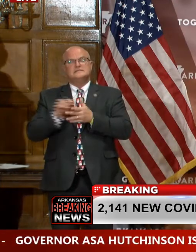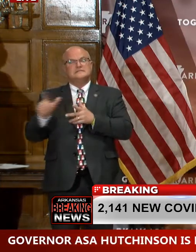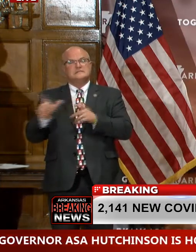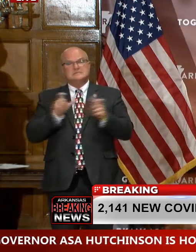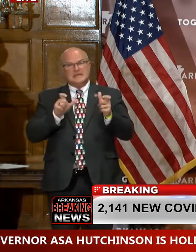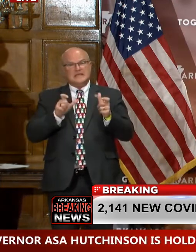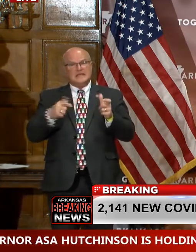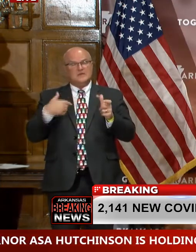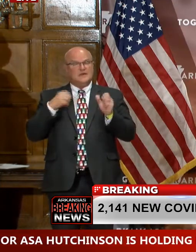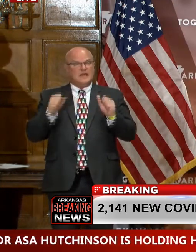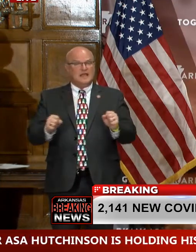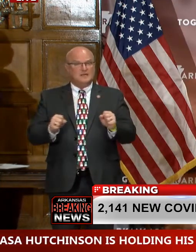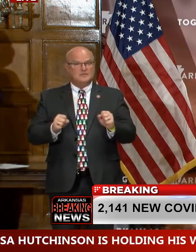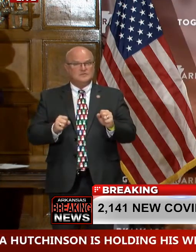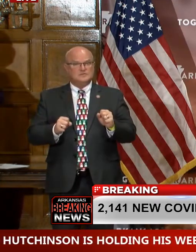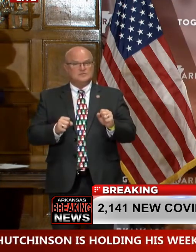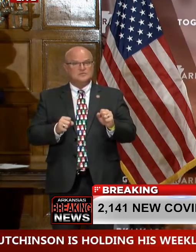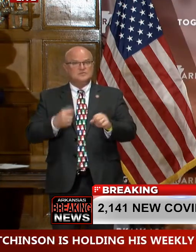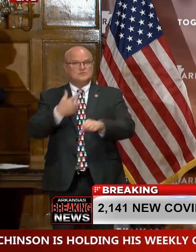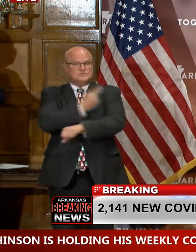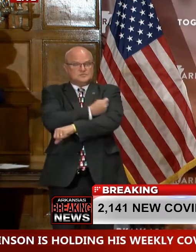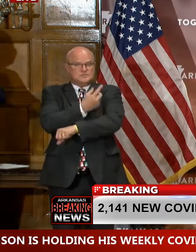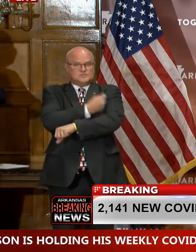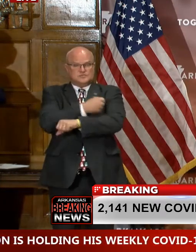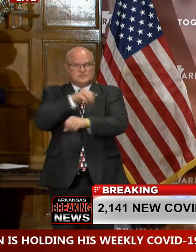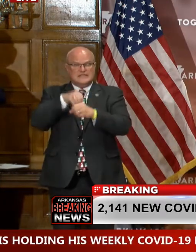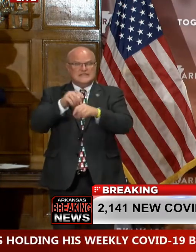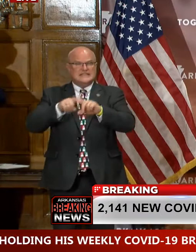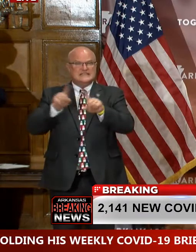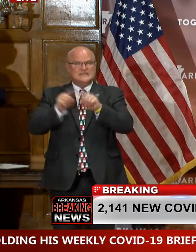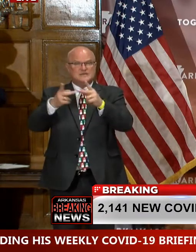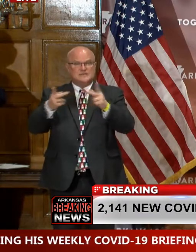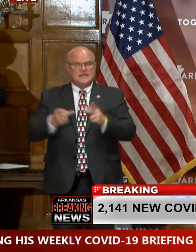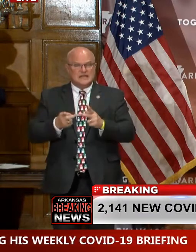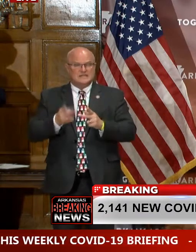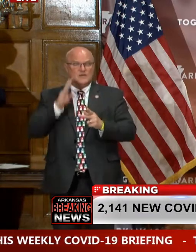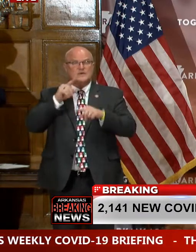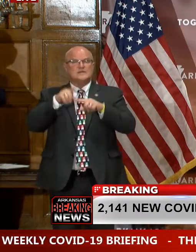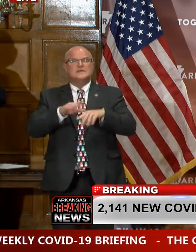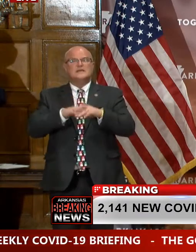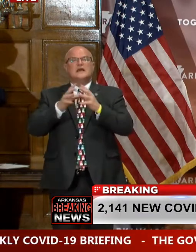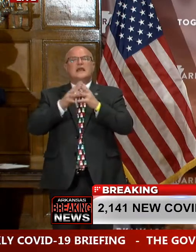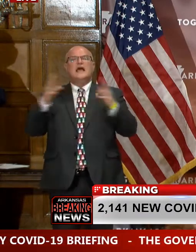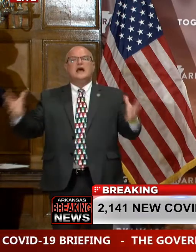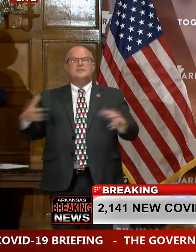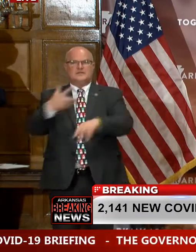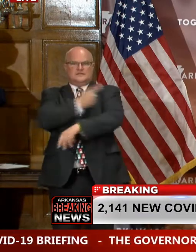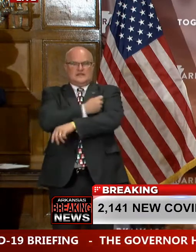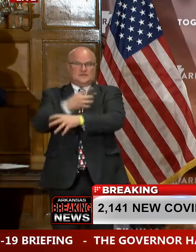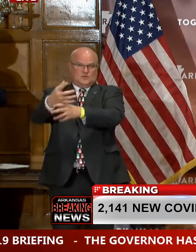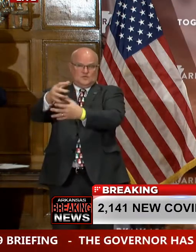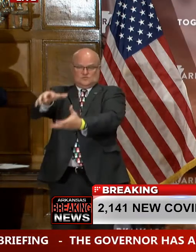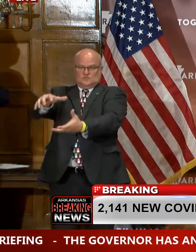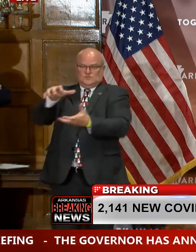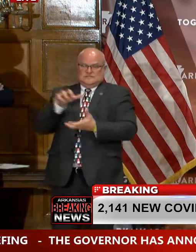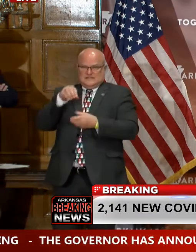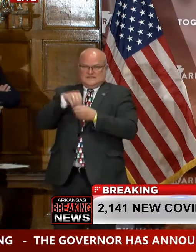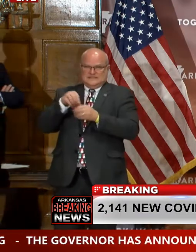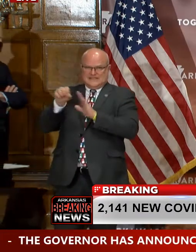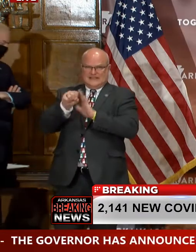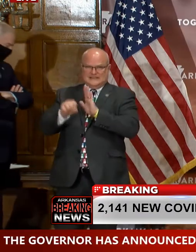which we are able to introduce the vaccine into these different populations will depend on the amount of vaccine that we receive within the